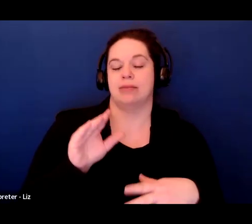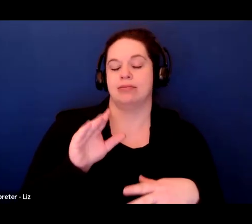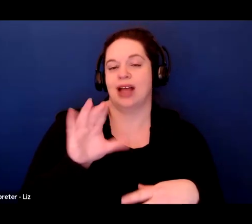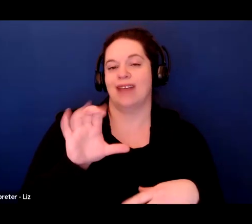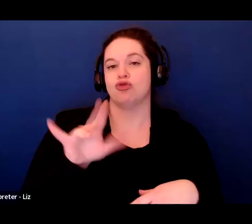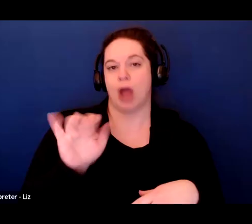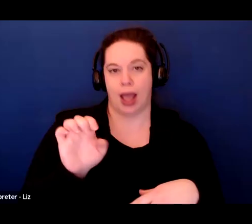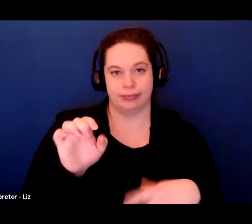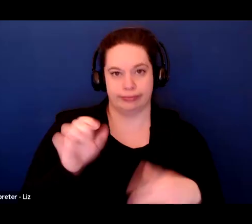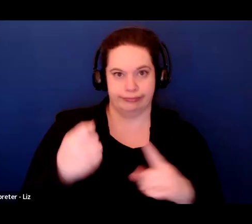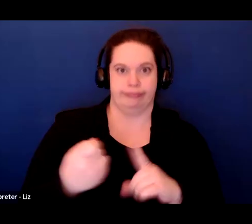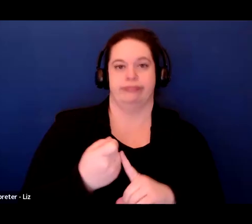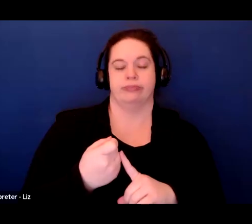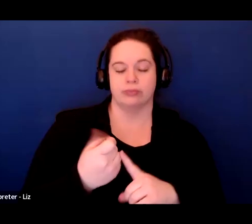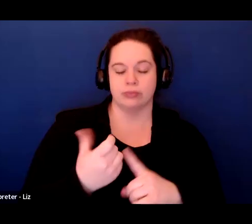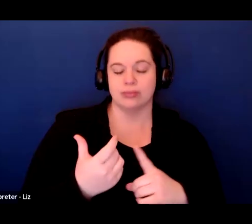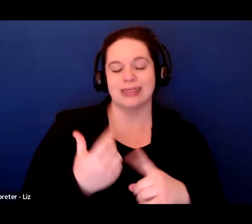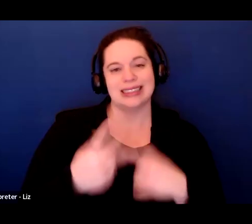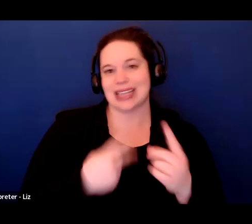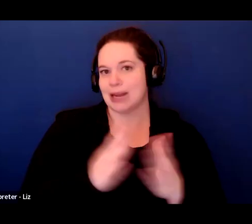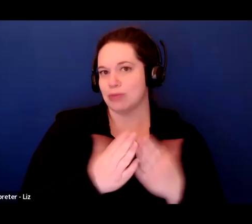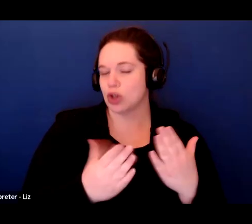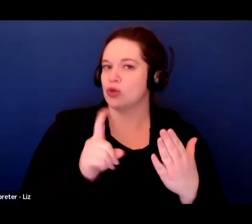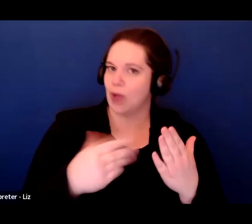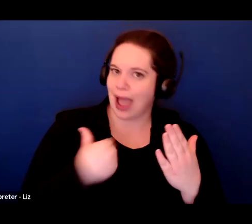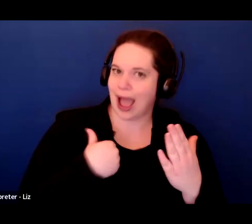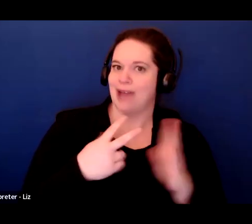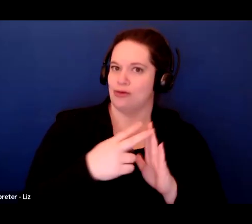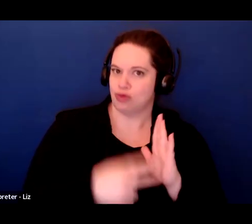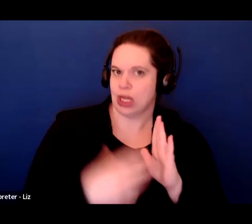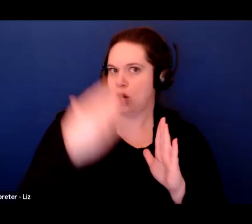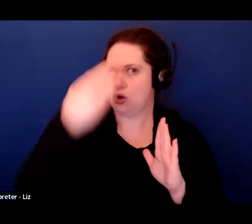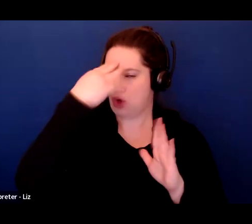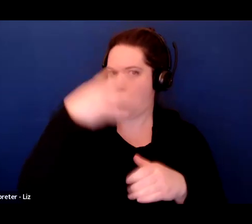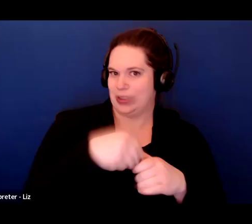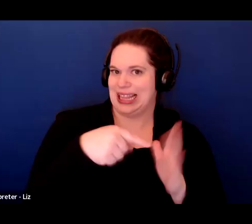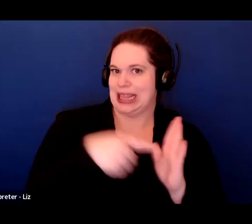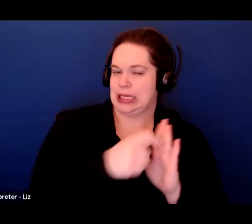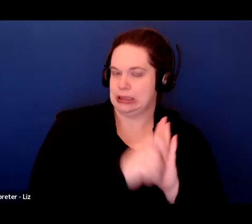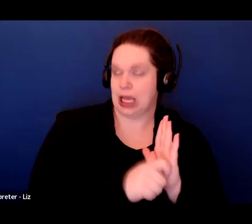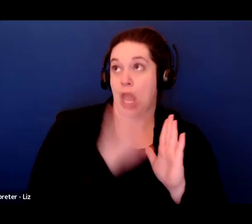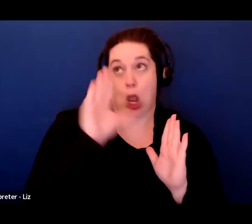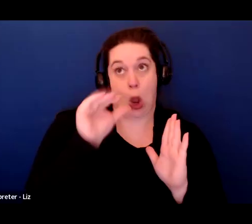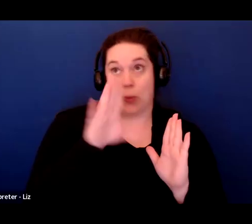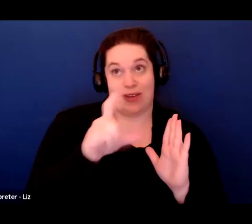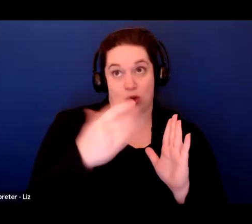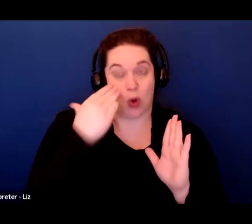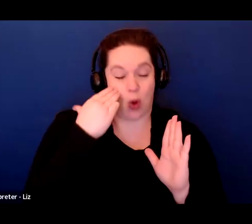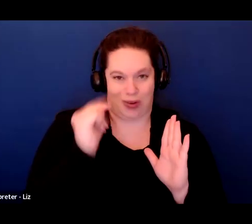have. Again, I call it one of those books to have, to read, to know what's in it, and hope you never need it